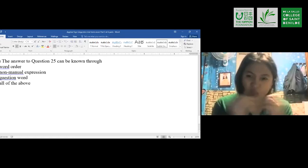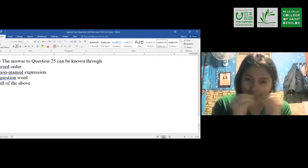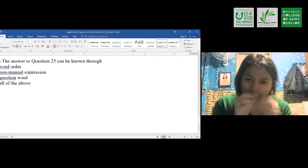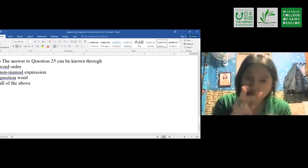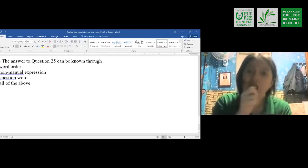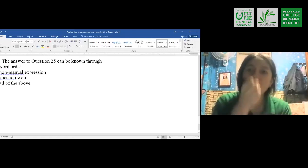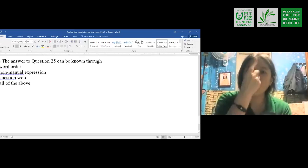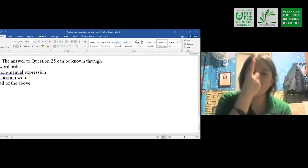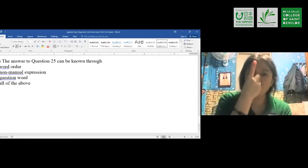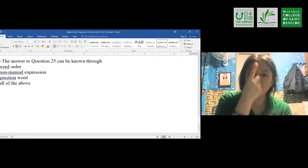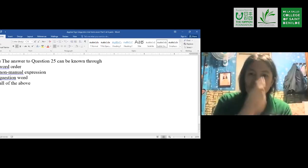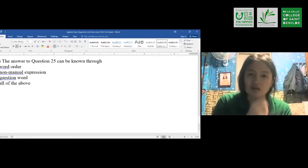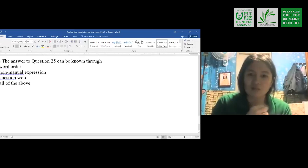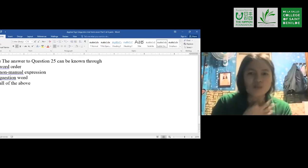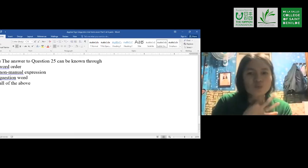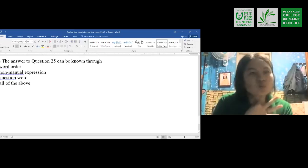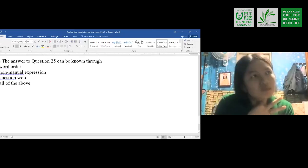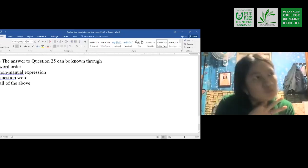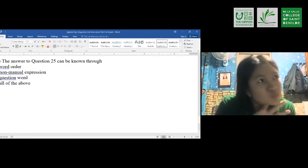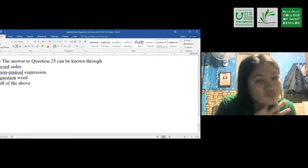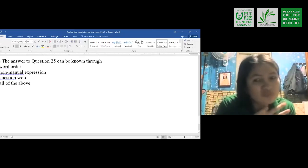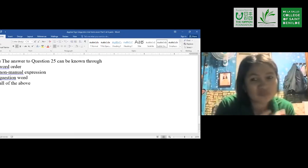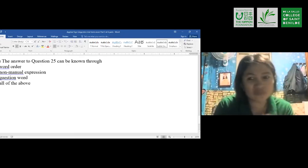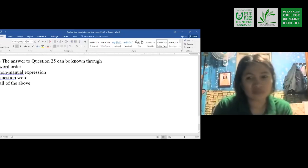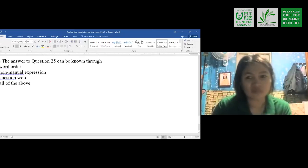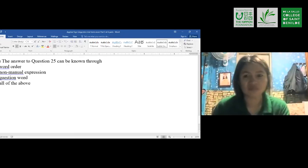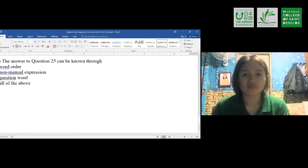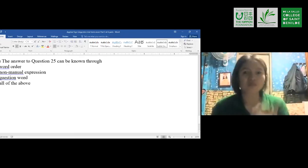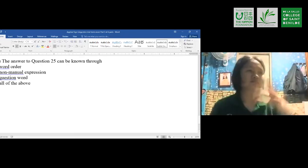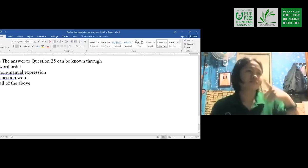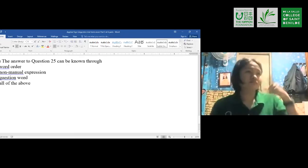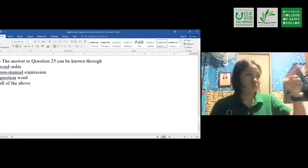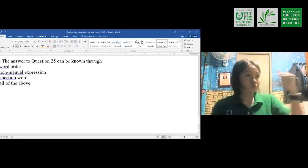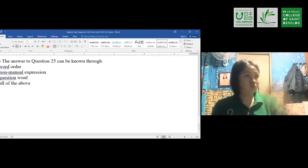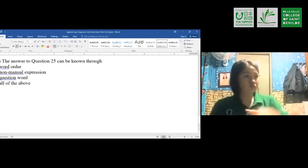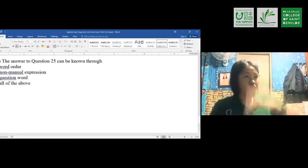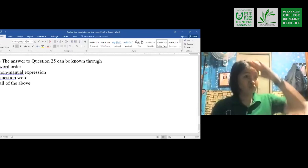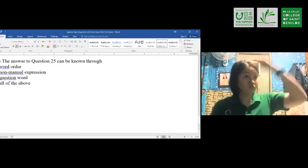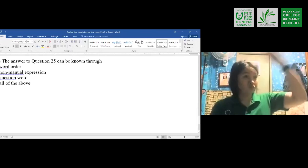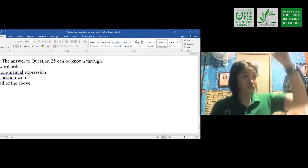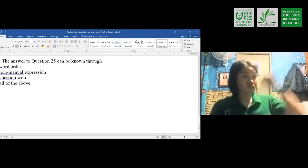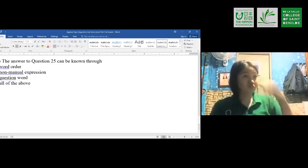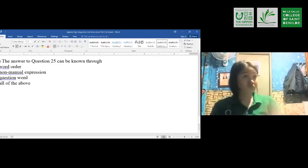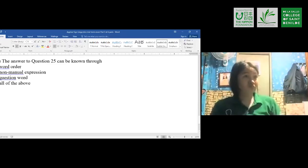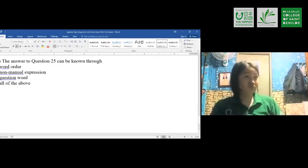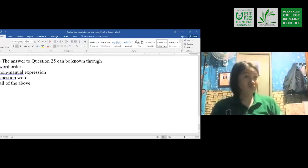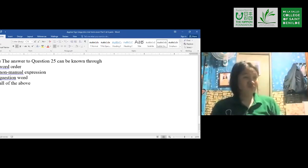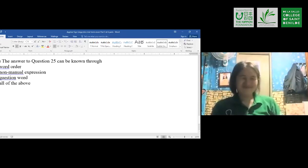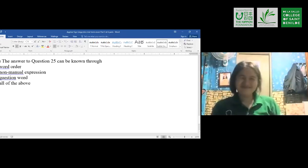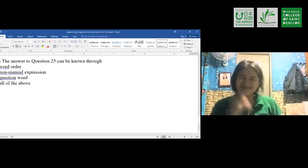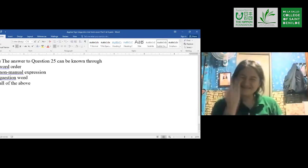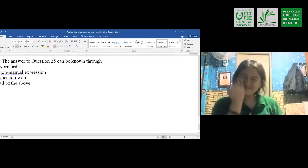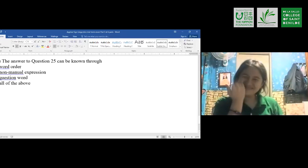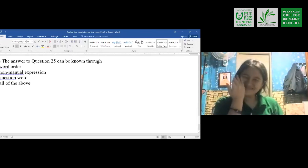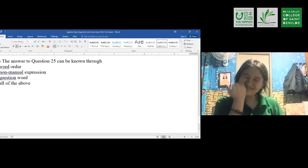But It had that, right? Because then it that should have changes both. everything. Yeah, it Yeah, should have then that both. changes.